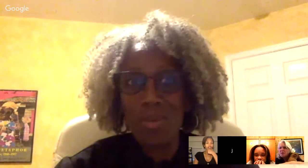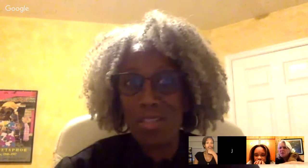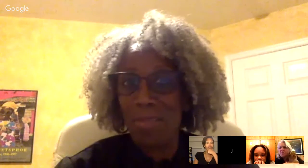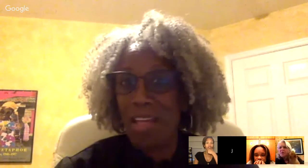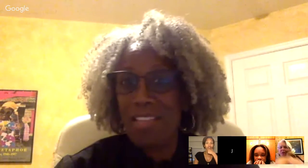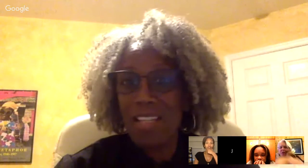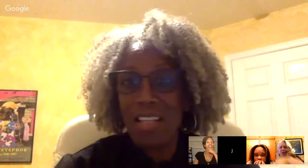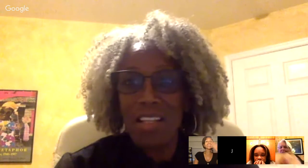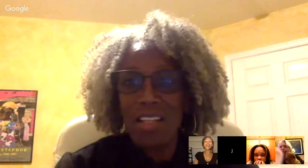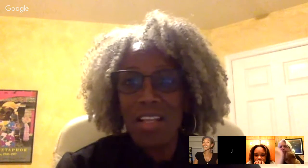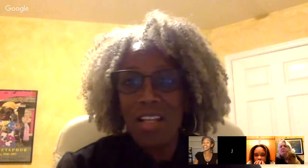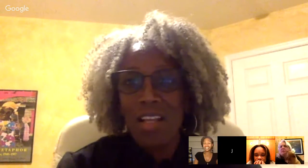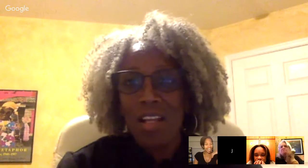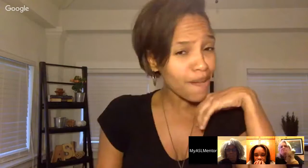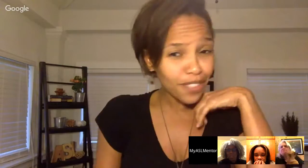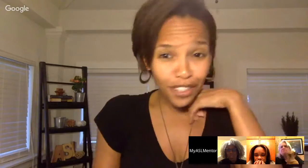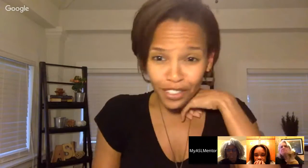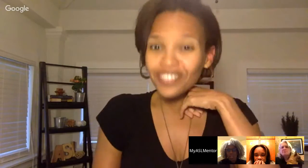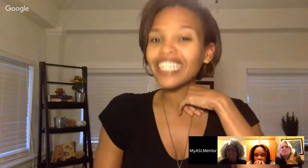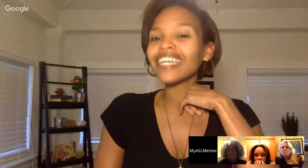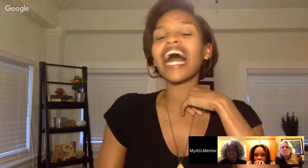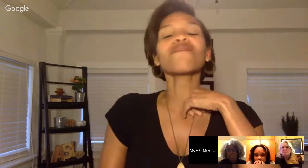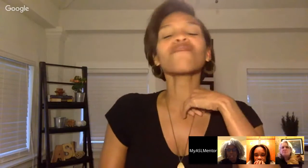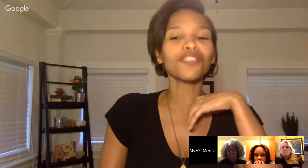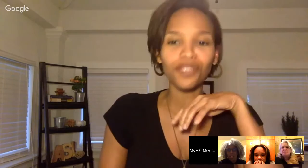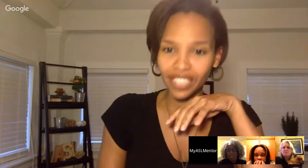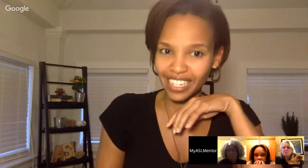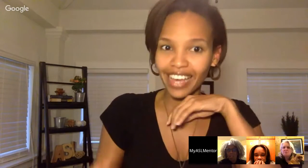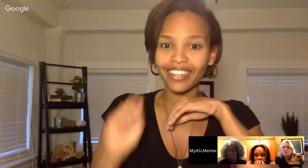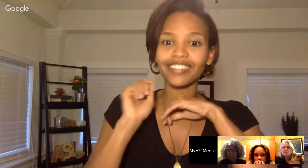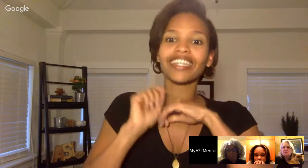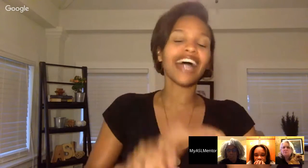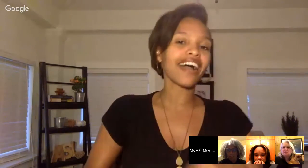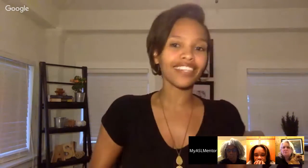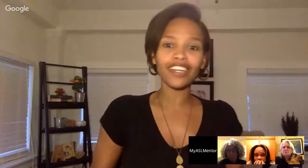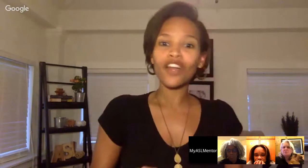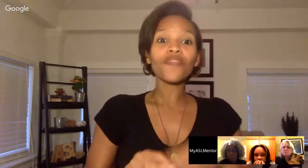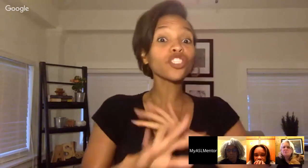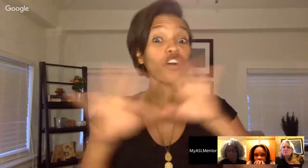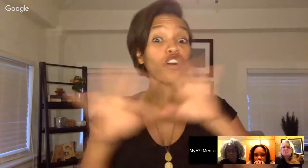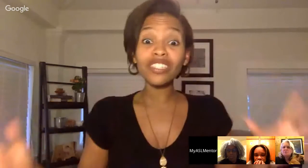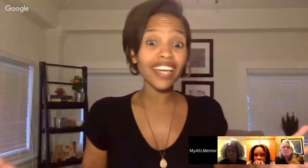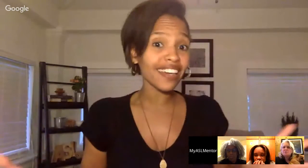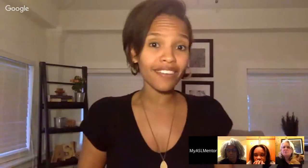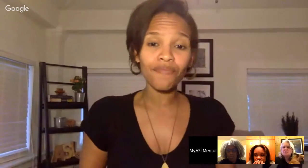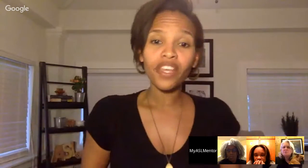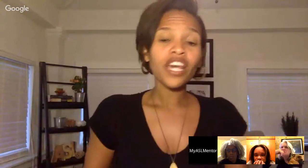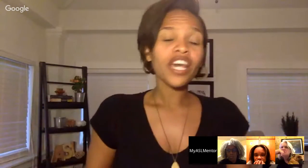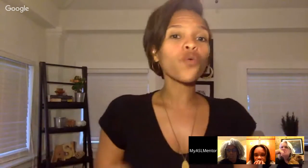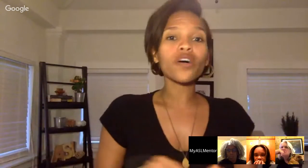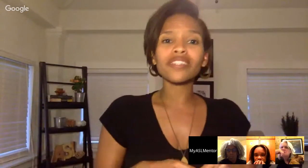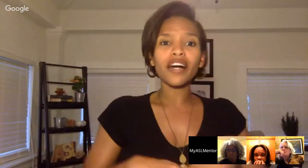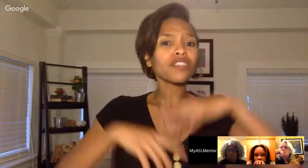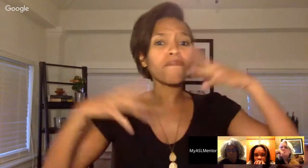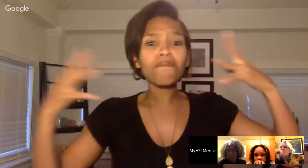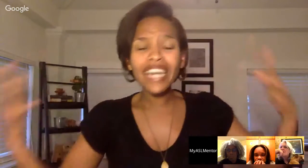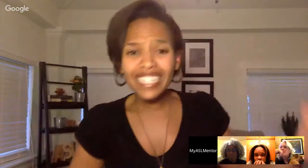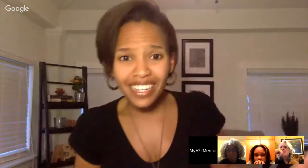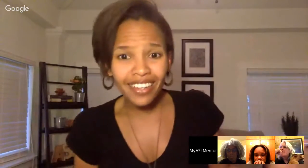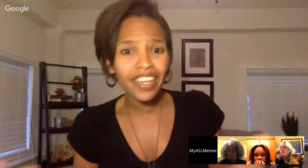was amazing? Yes, absolutely. Absolutely. Yes, exactly. That's all she's saying. It was amazing.